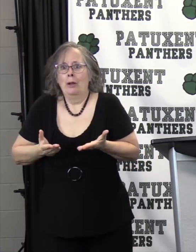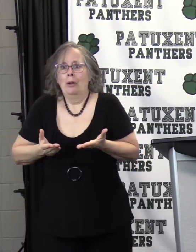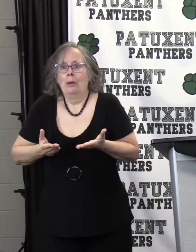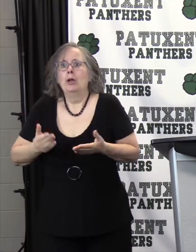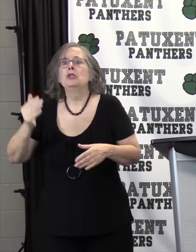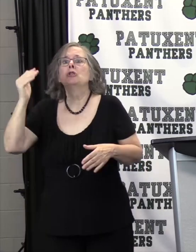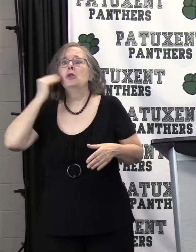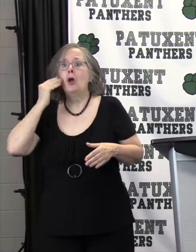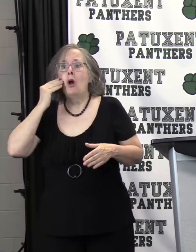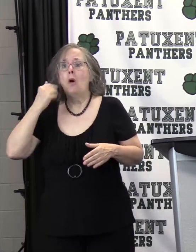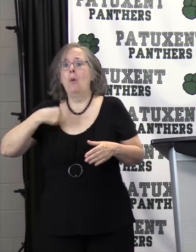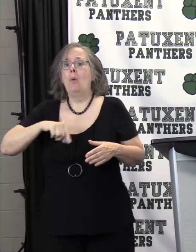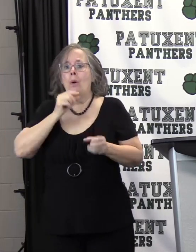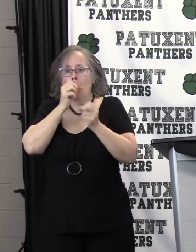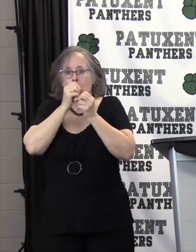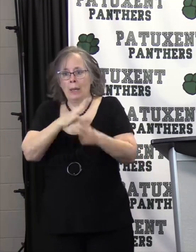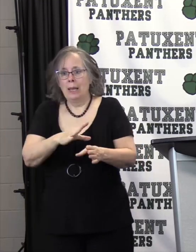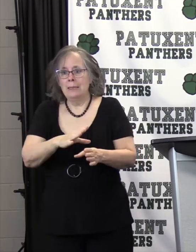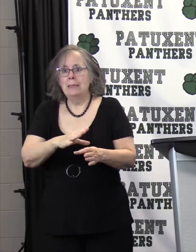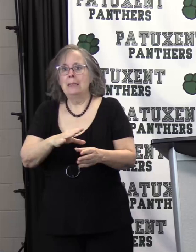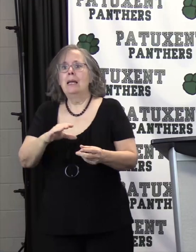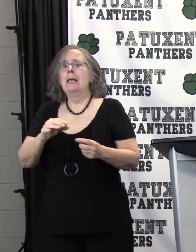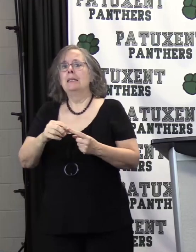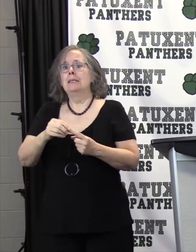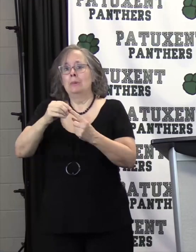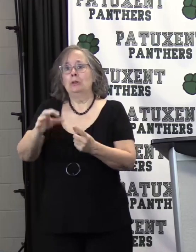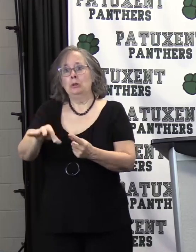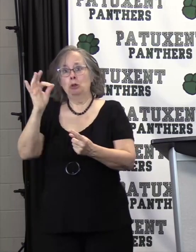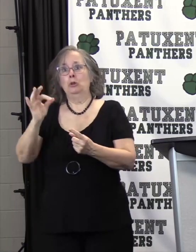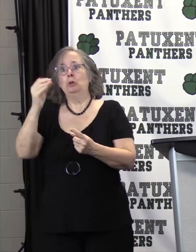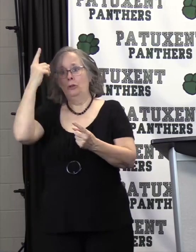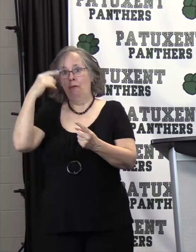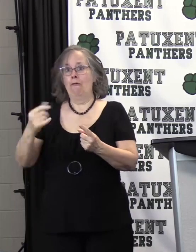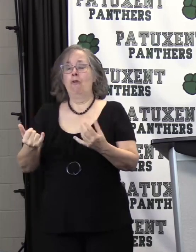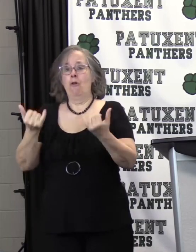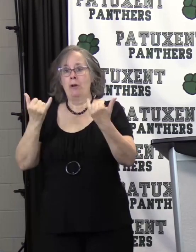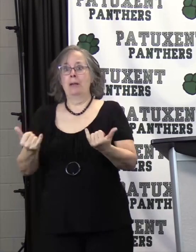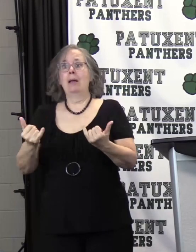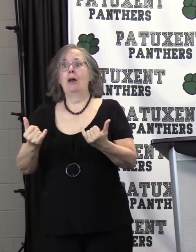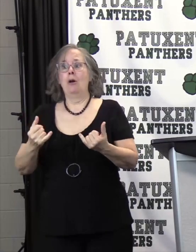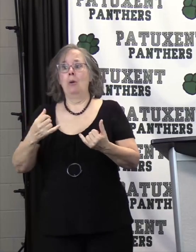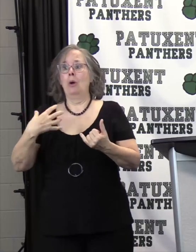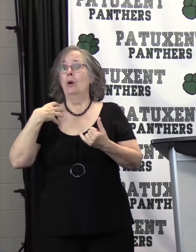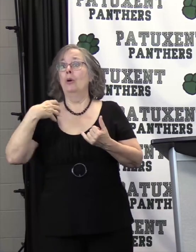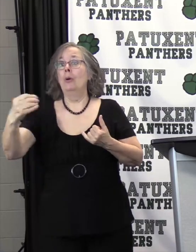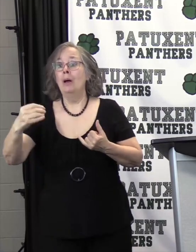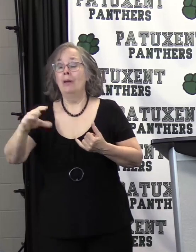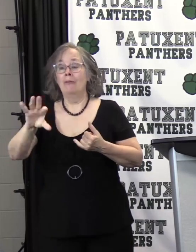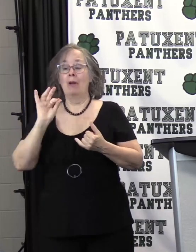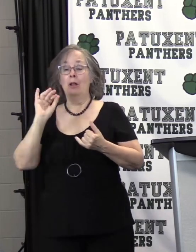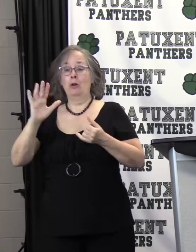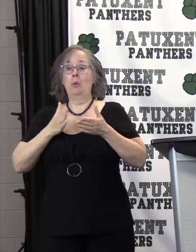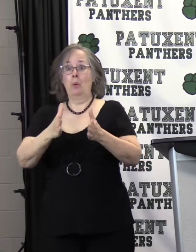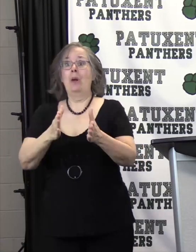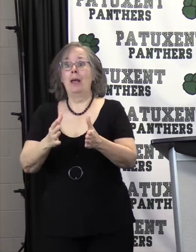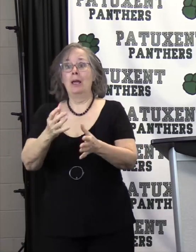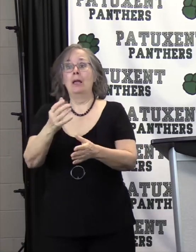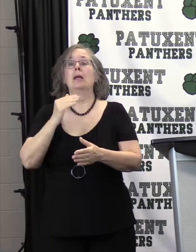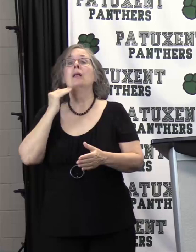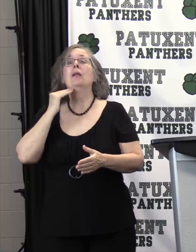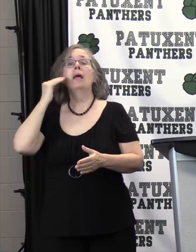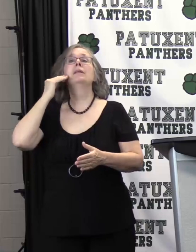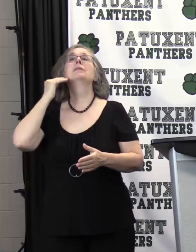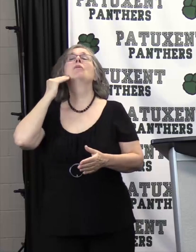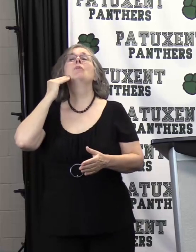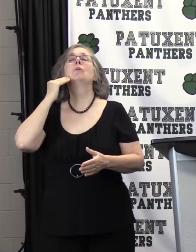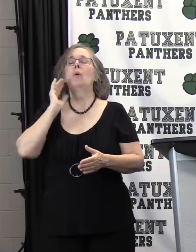Just know that we're blessed and highly favored. Go out there, find your way, and hold on to your head.